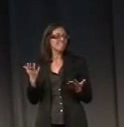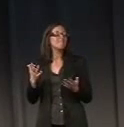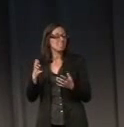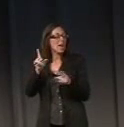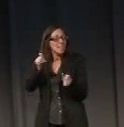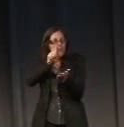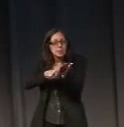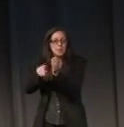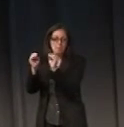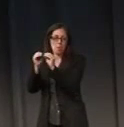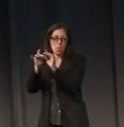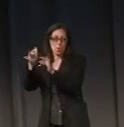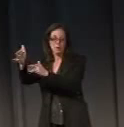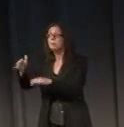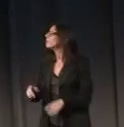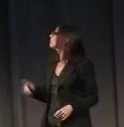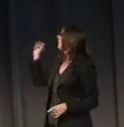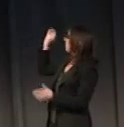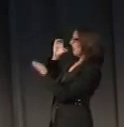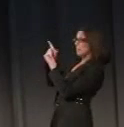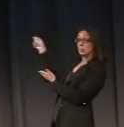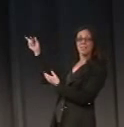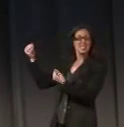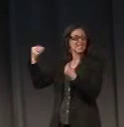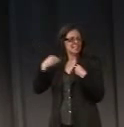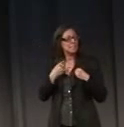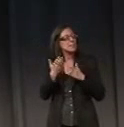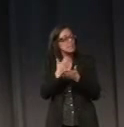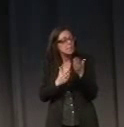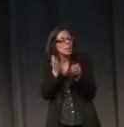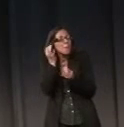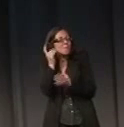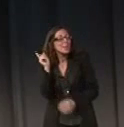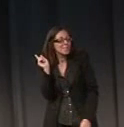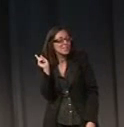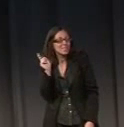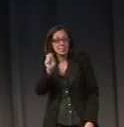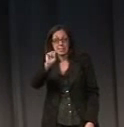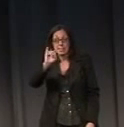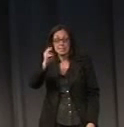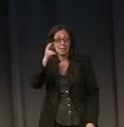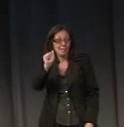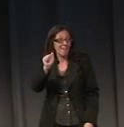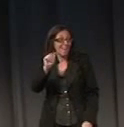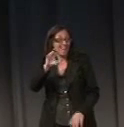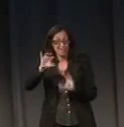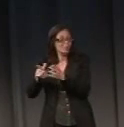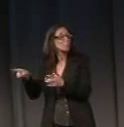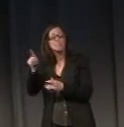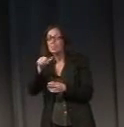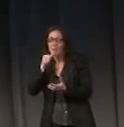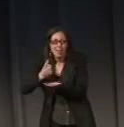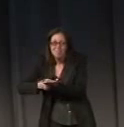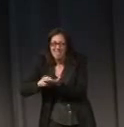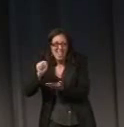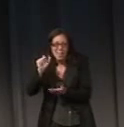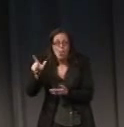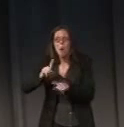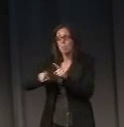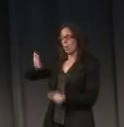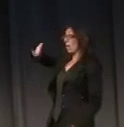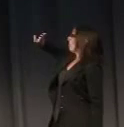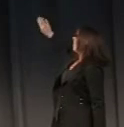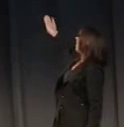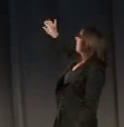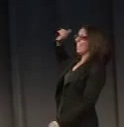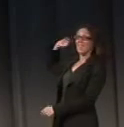clues. So Sinha and his colleagues don't talk about it, but if you look at the image on the far right, that false colored image, I don't know, when I